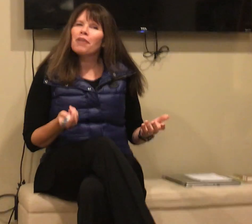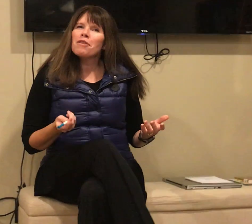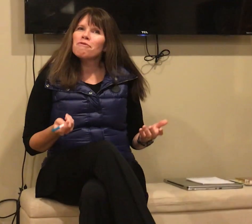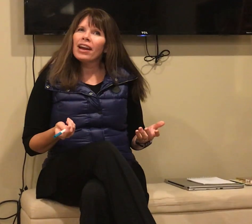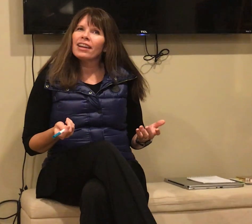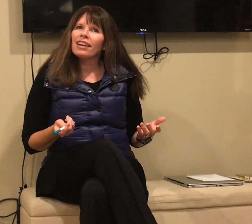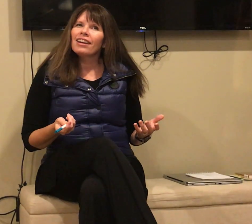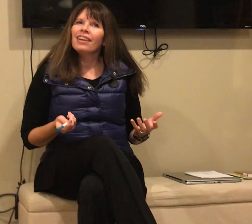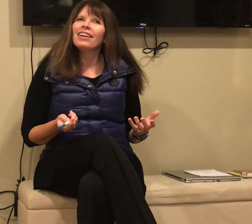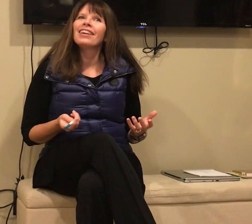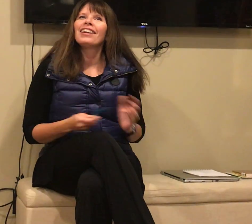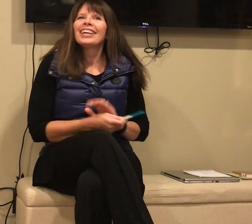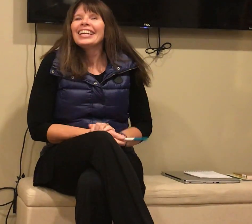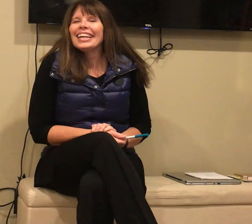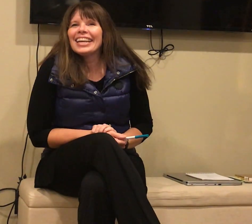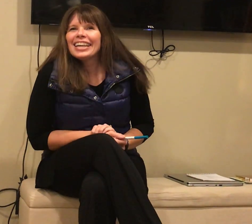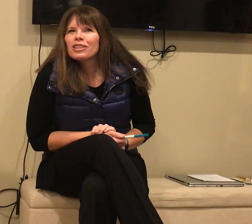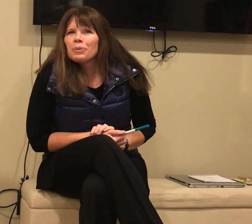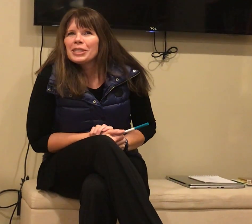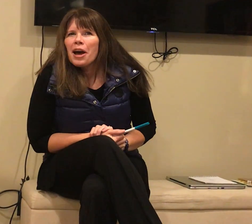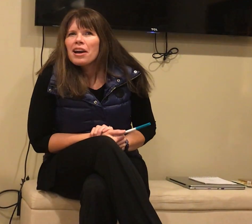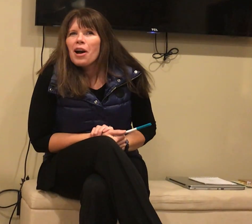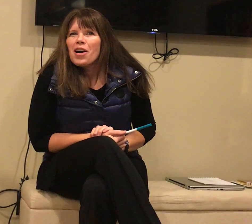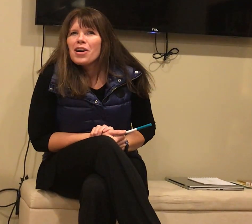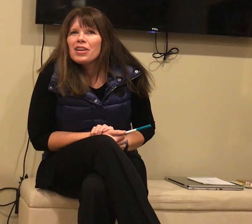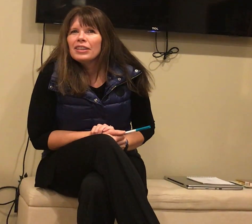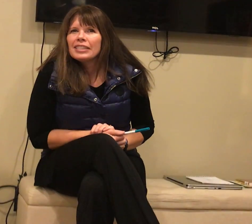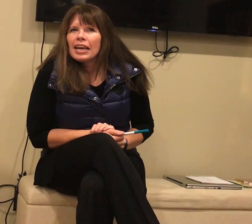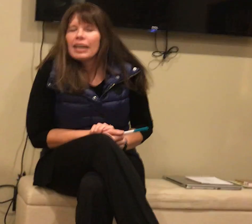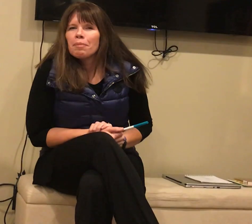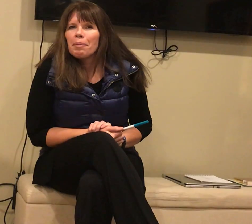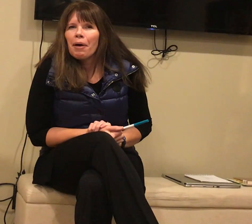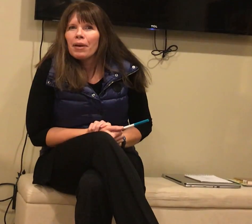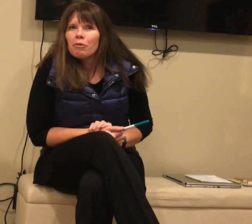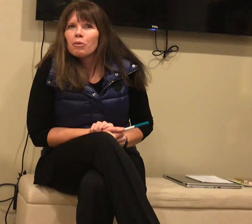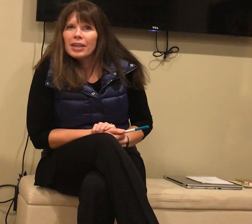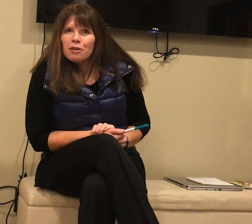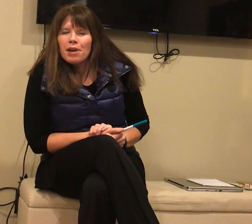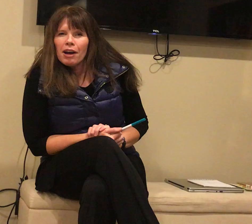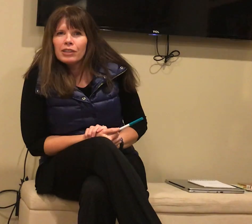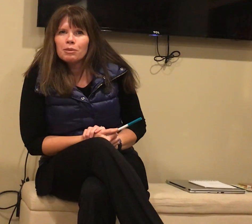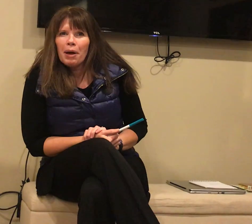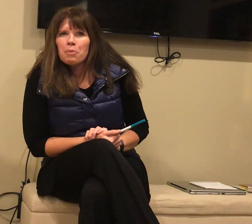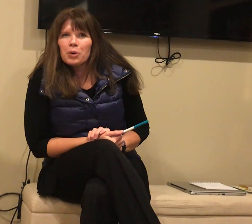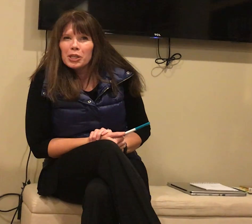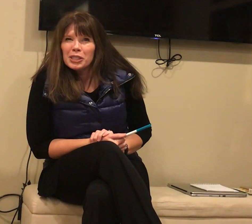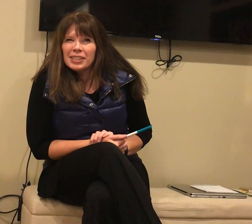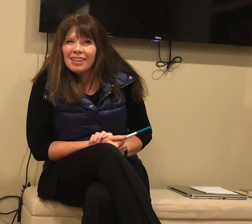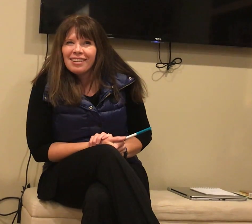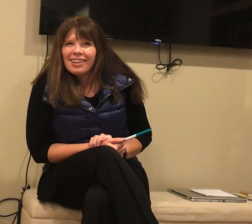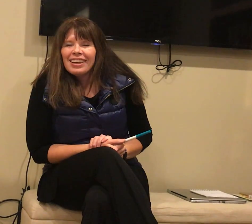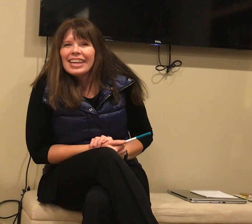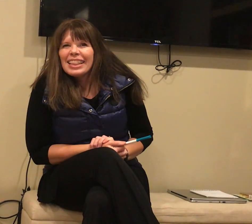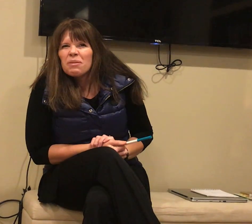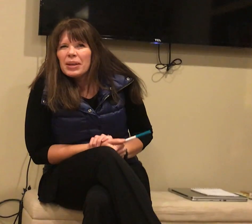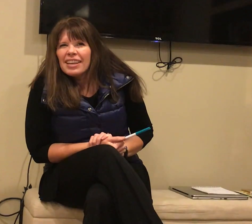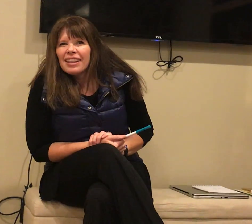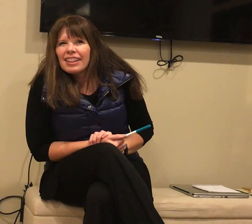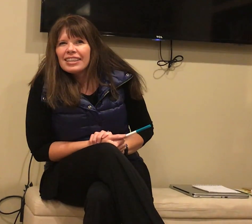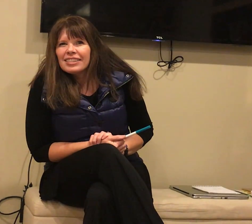our writing. And we talk all the time about if we know how to spell words, then we can listen to